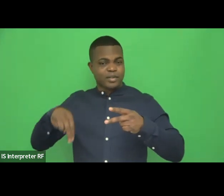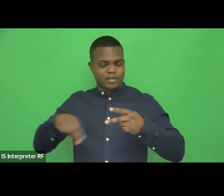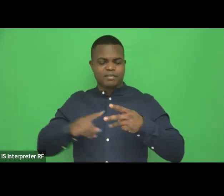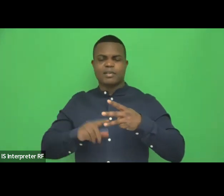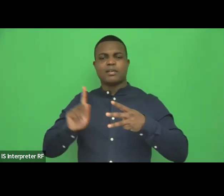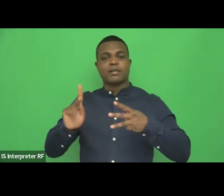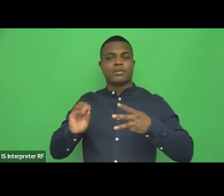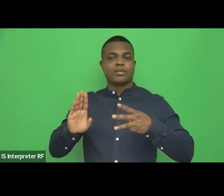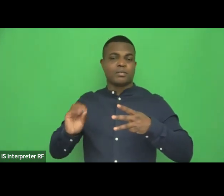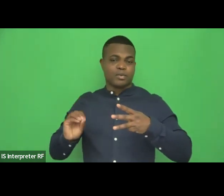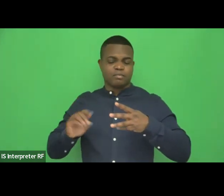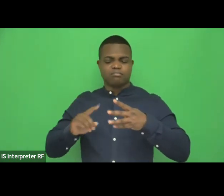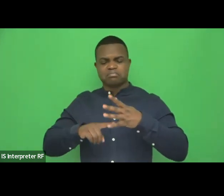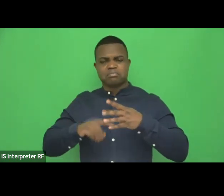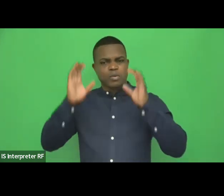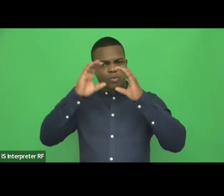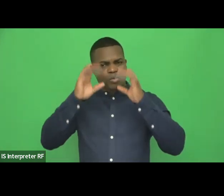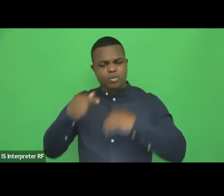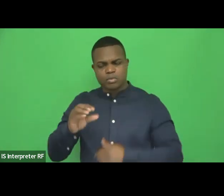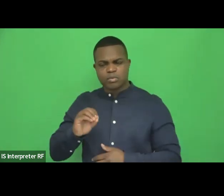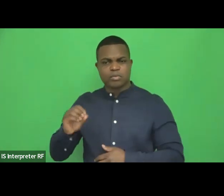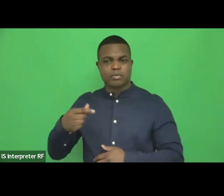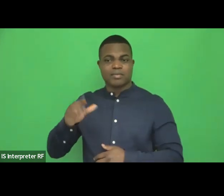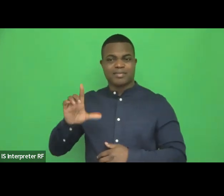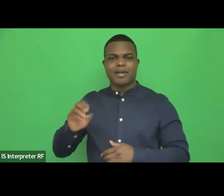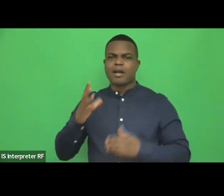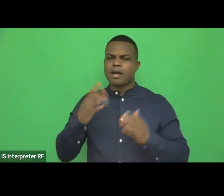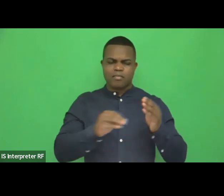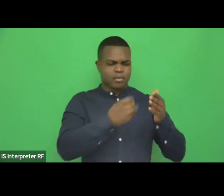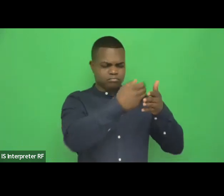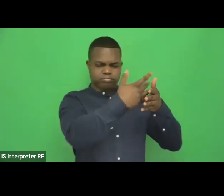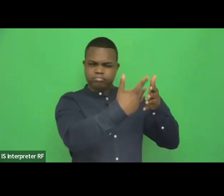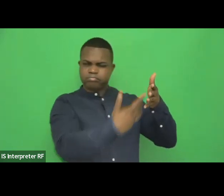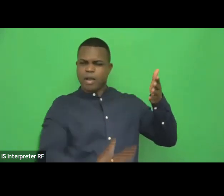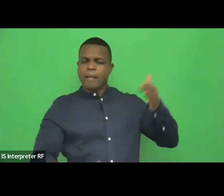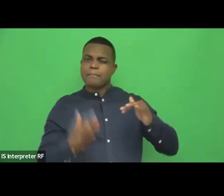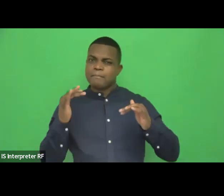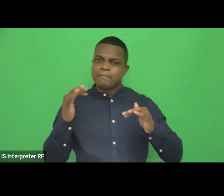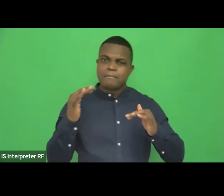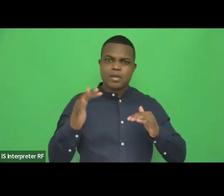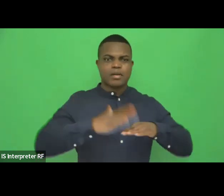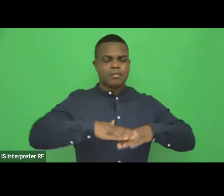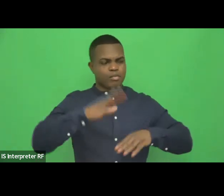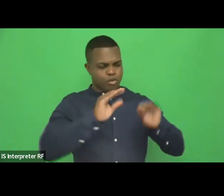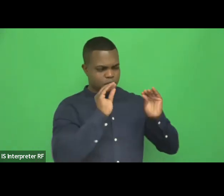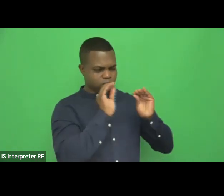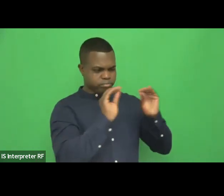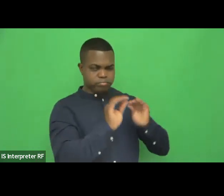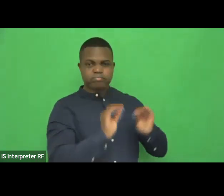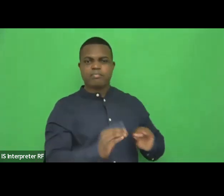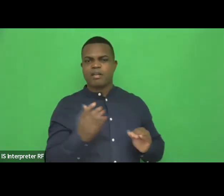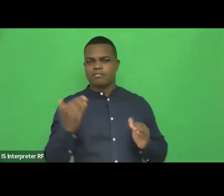these increasingly offer the ability to read journal articles through the website. And for downloading